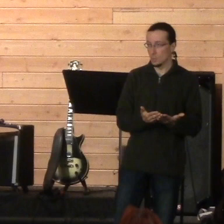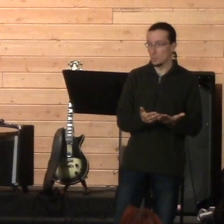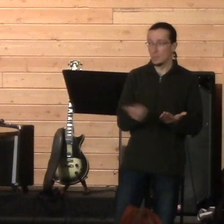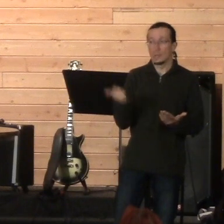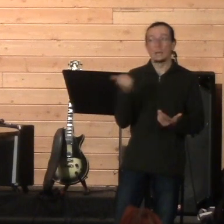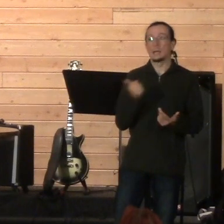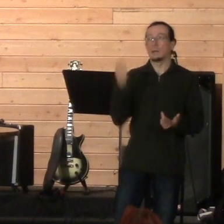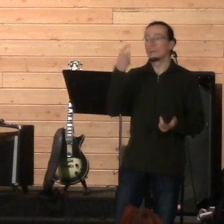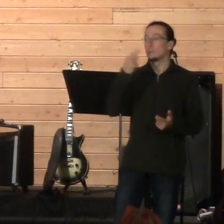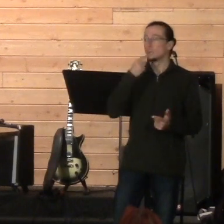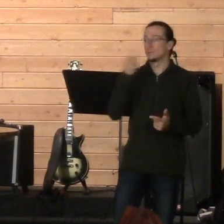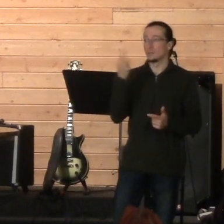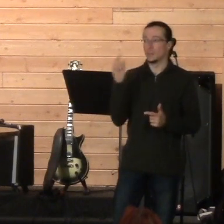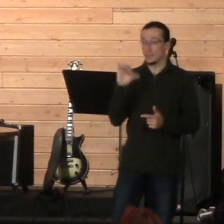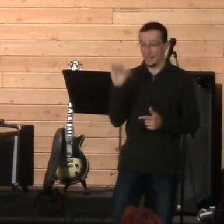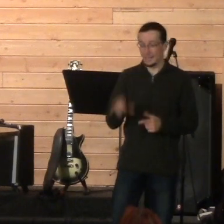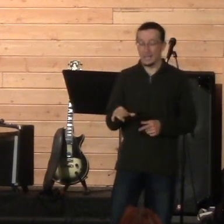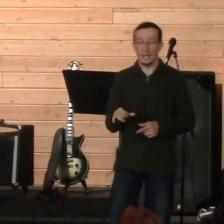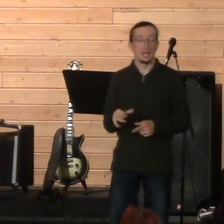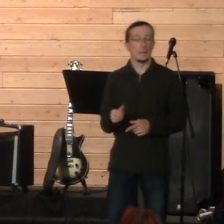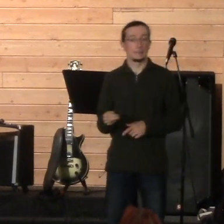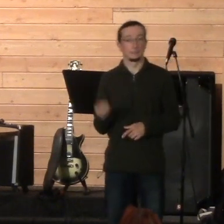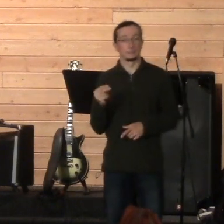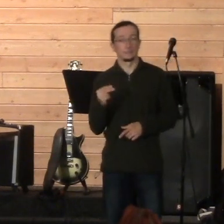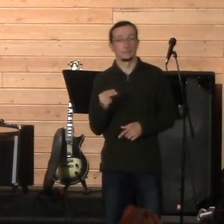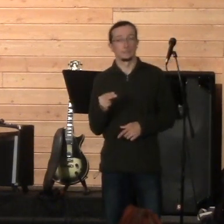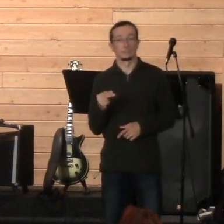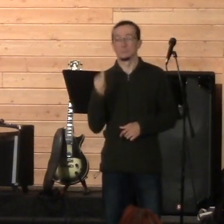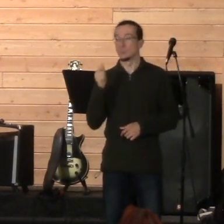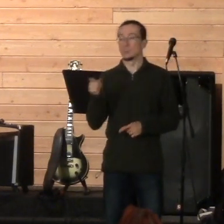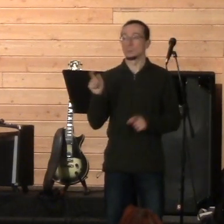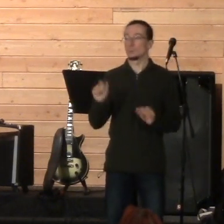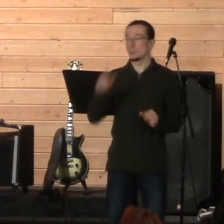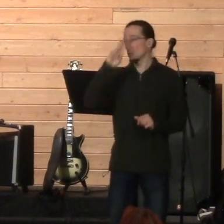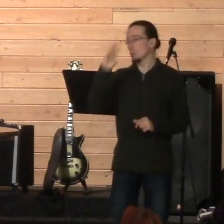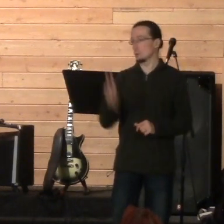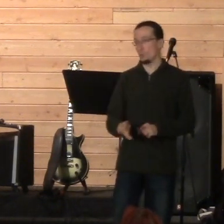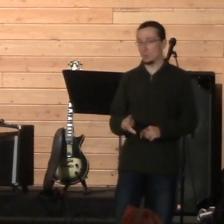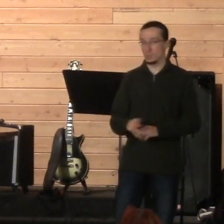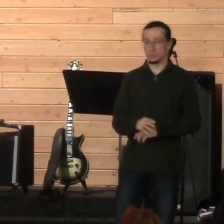Anybody says anything like that, you can just disregard it.